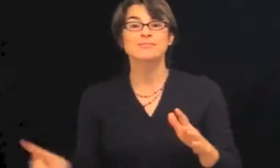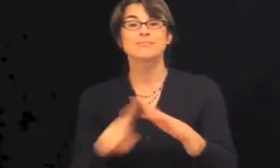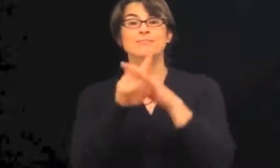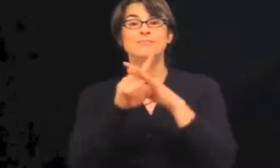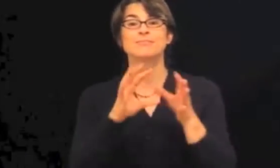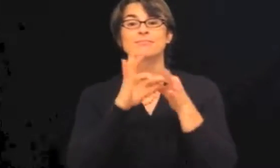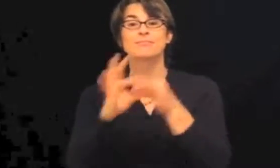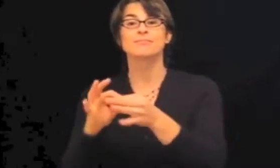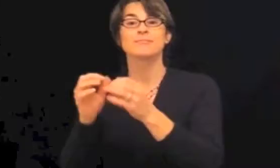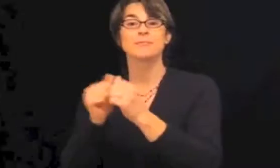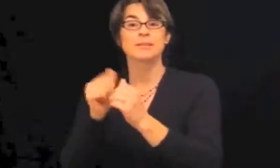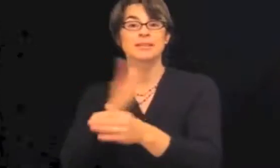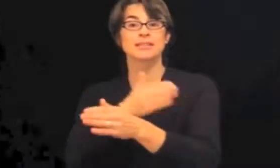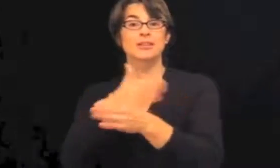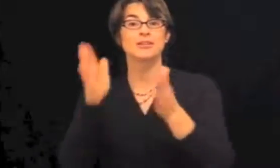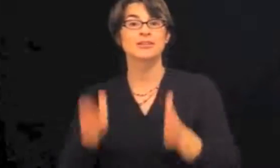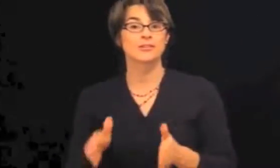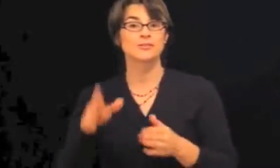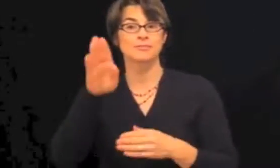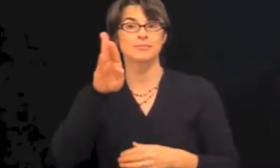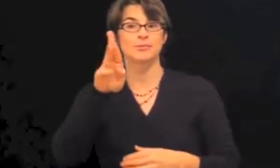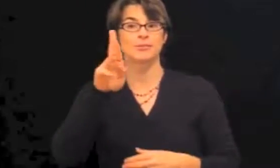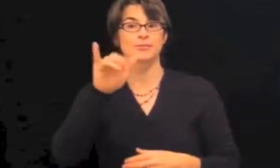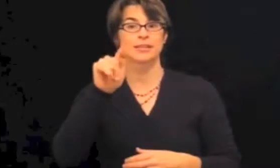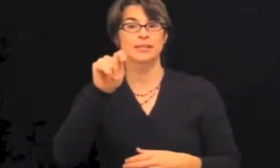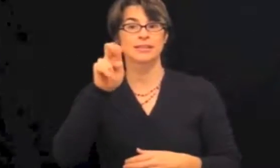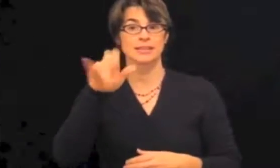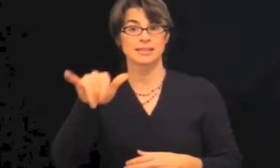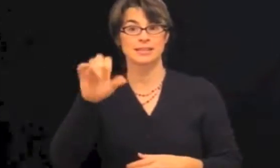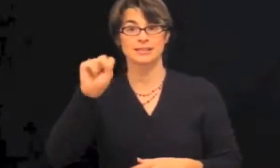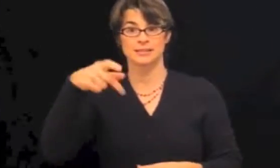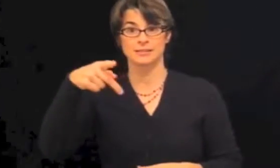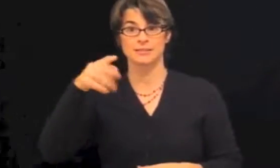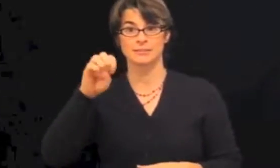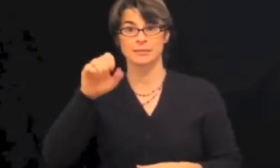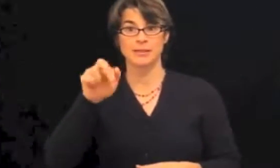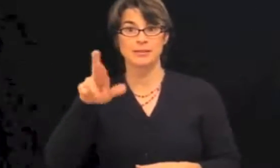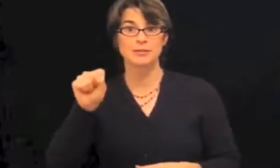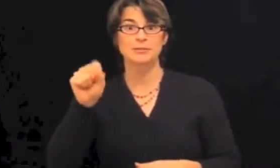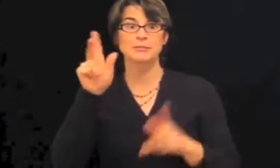Most recent appearance was related to the singer Britney Spears.